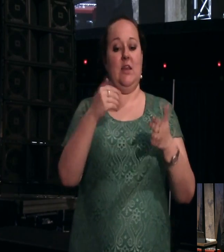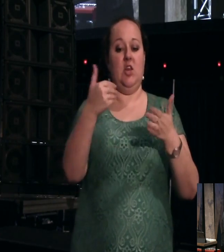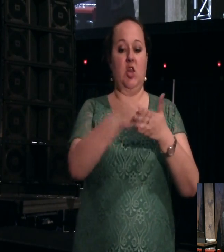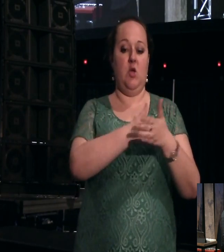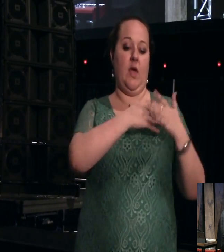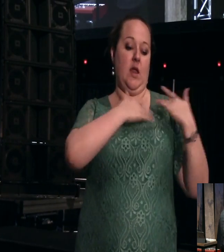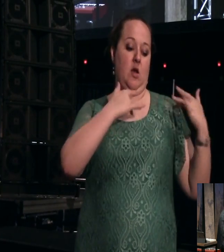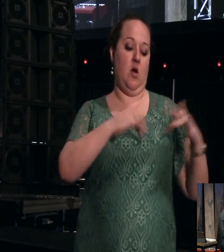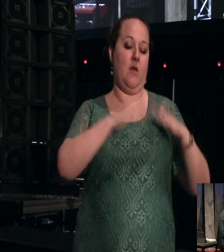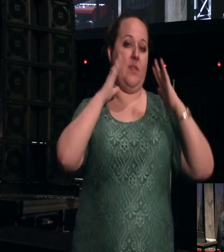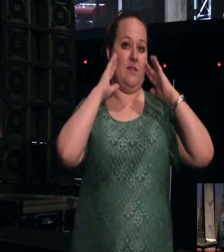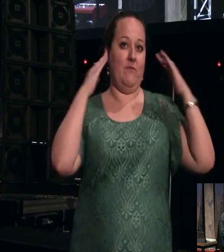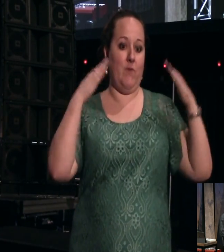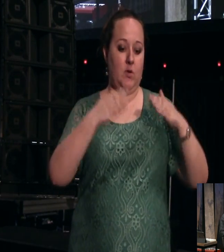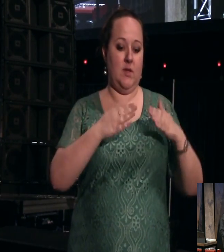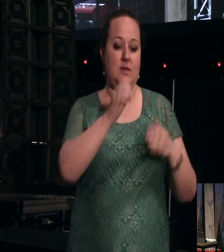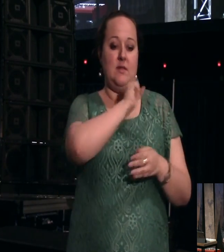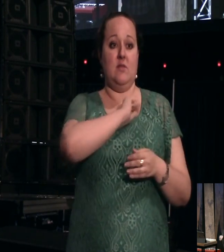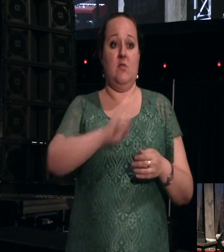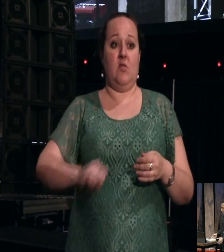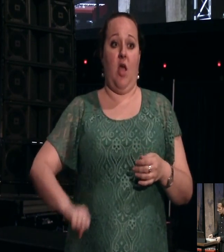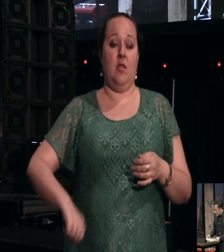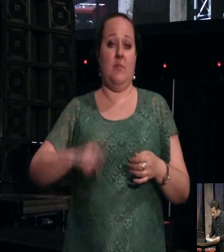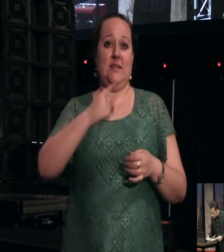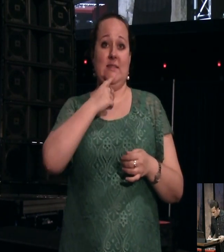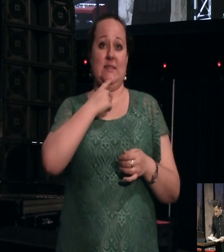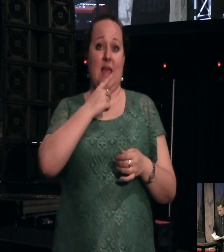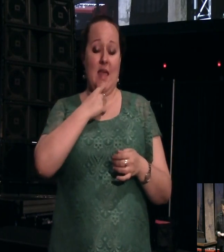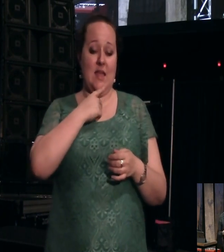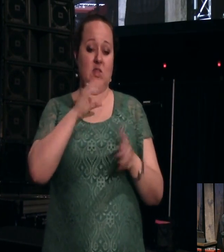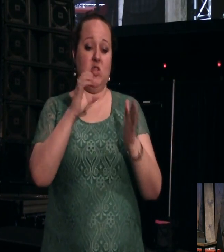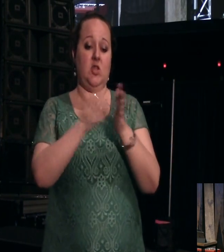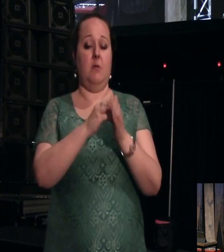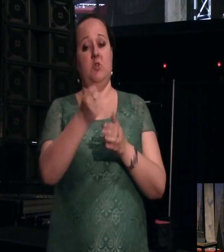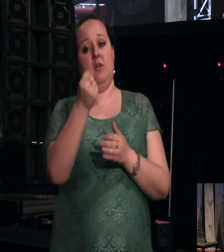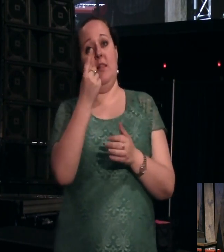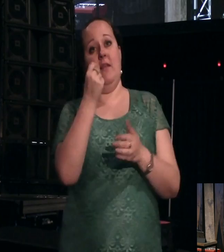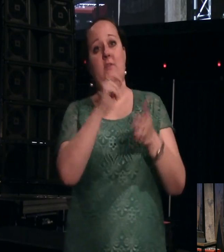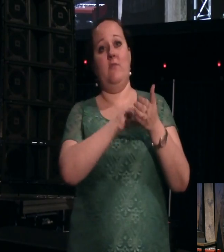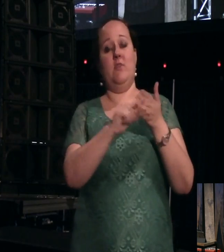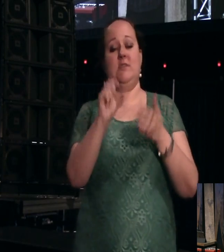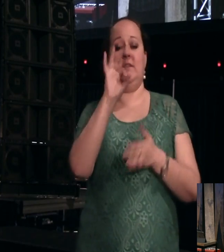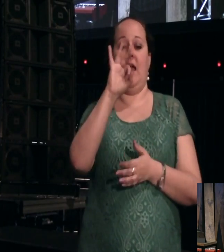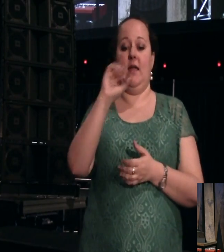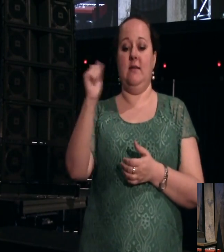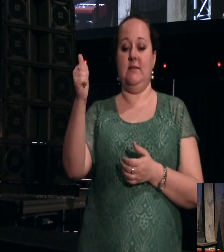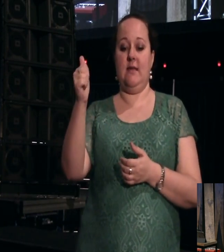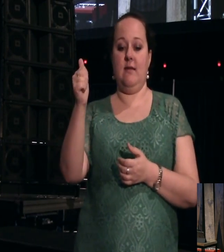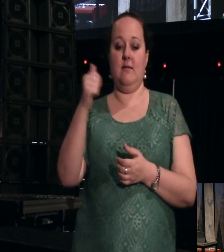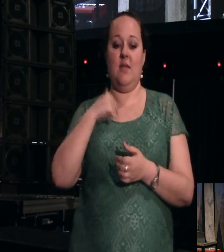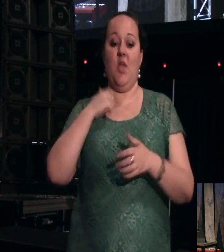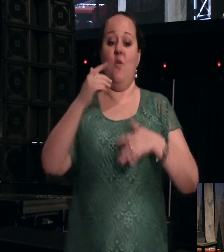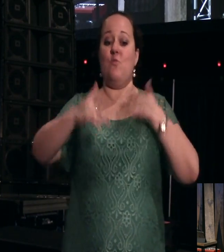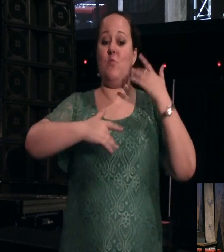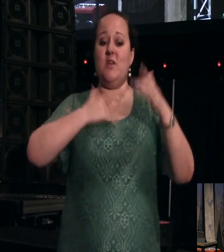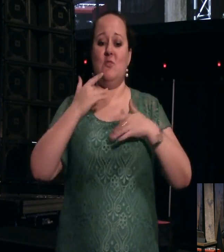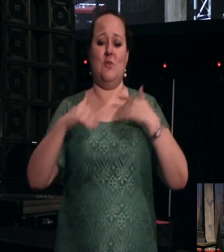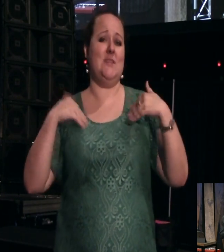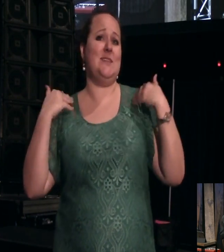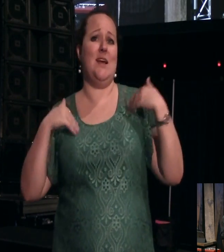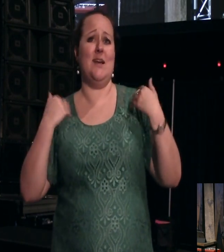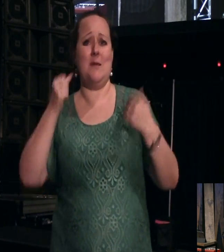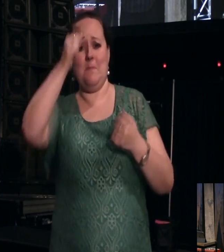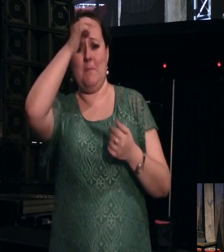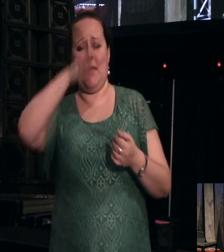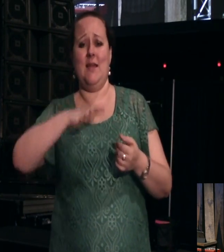follow your heart, you need a new and aligned heart. Look at what Solomon says in Ecclesiastes chapter 11, verses